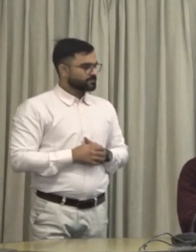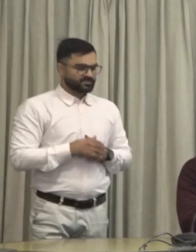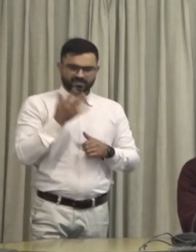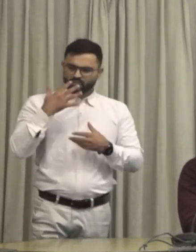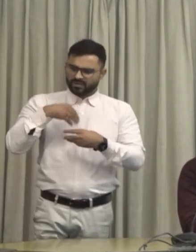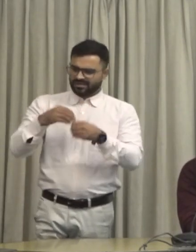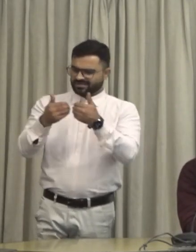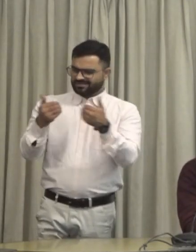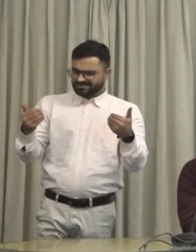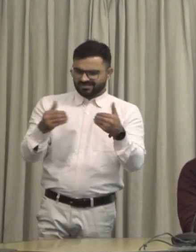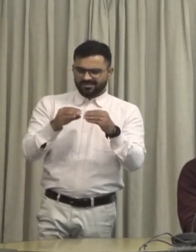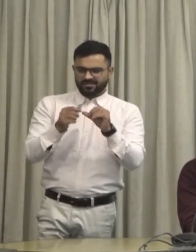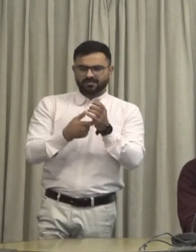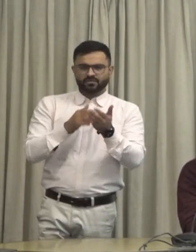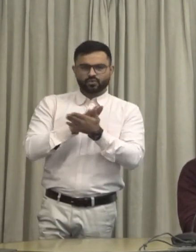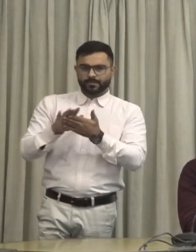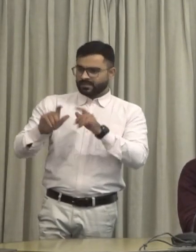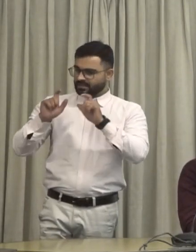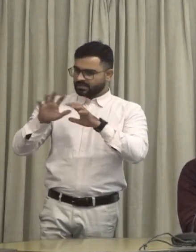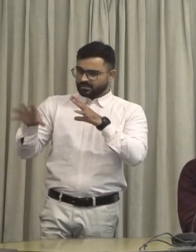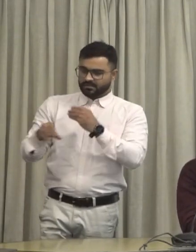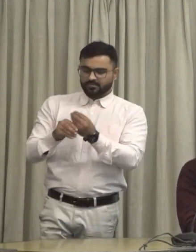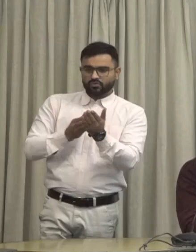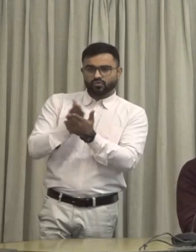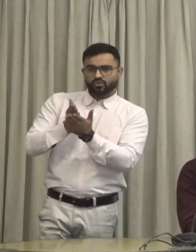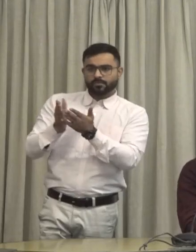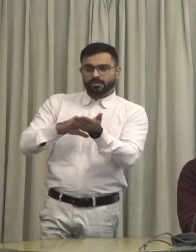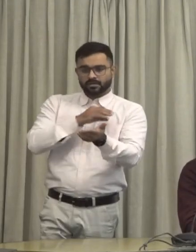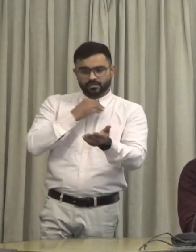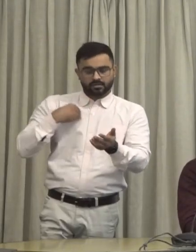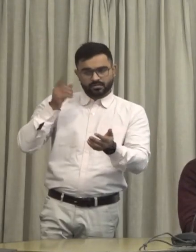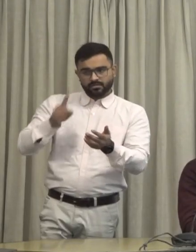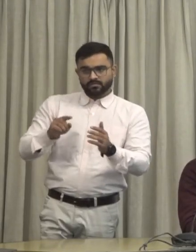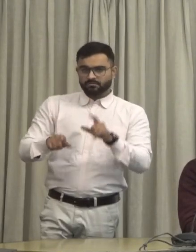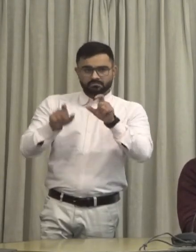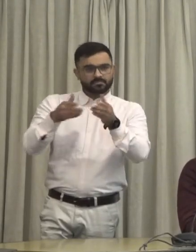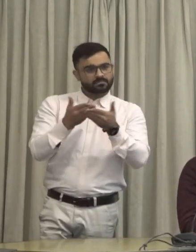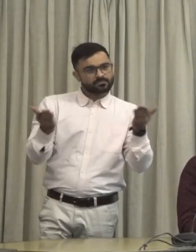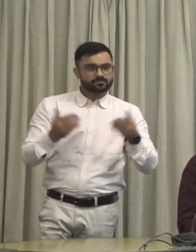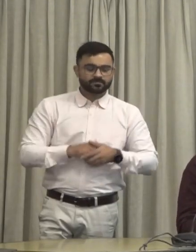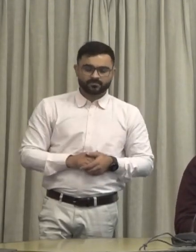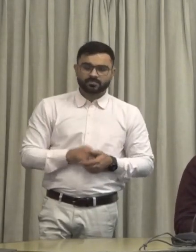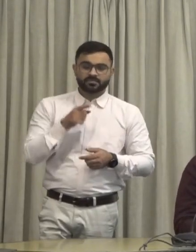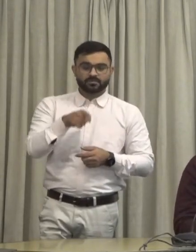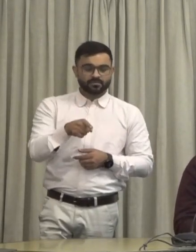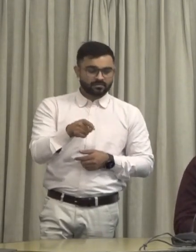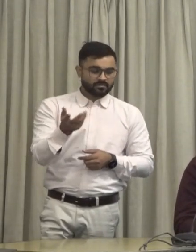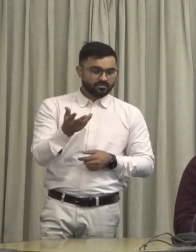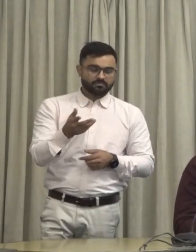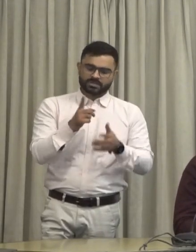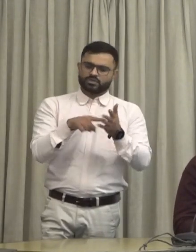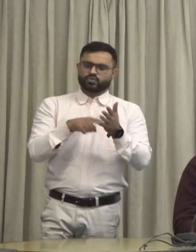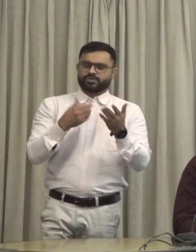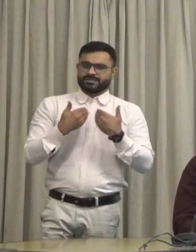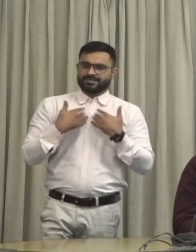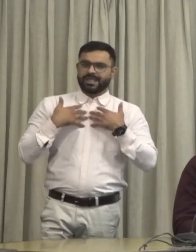you need a separate branch called palliative care? It's an approach that every doctor should have and every human should have, and I think that's where we are very wrong